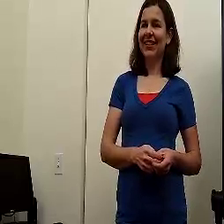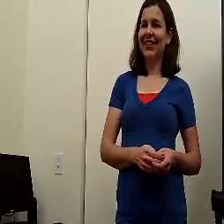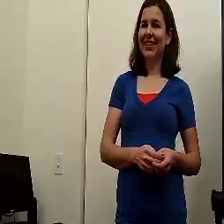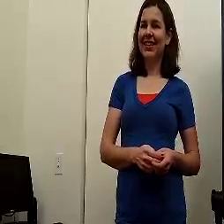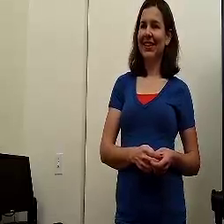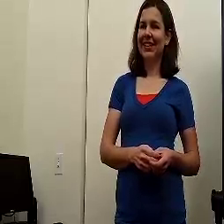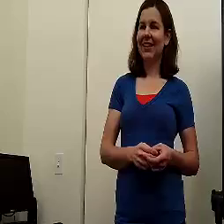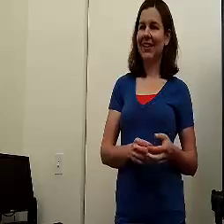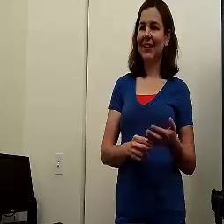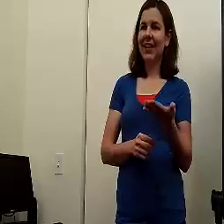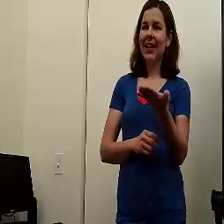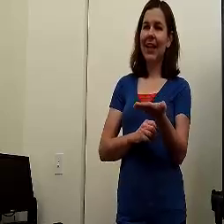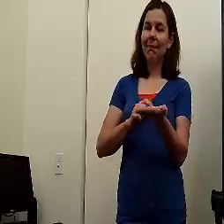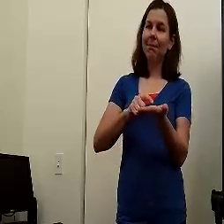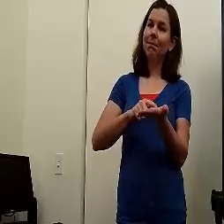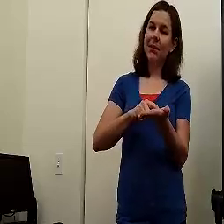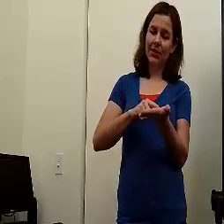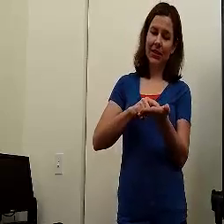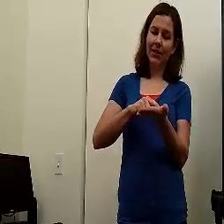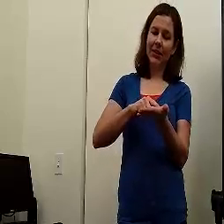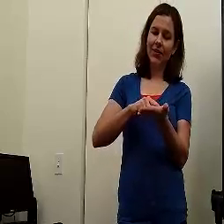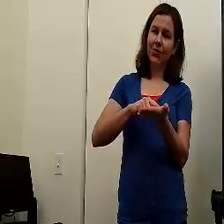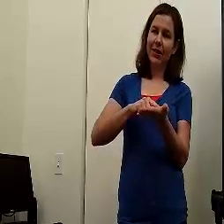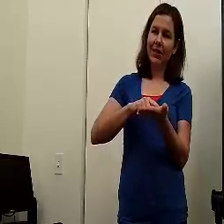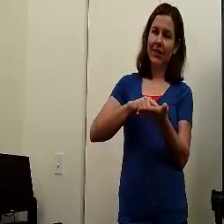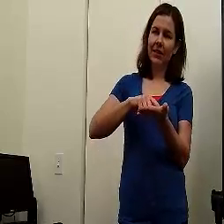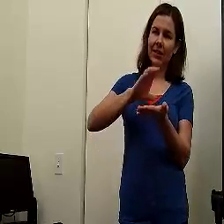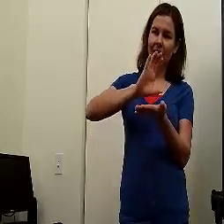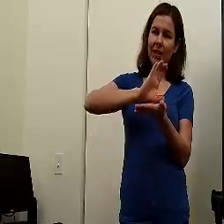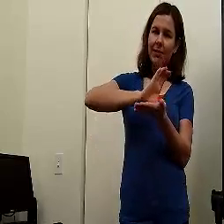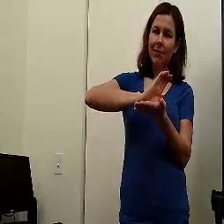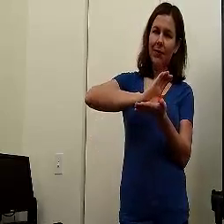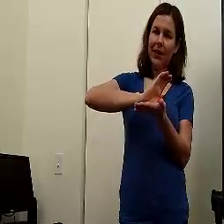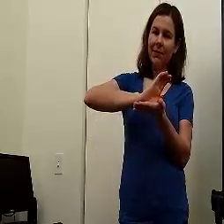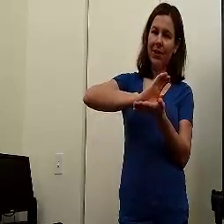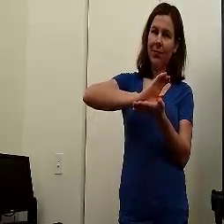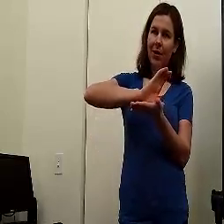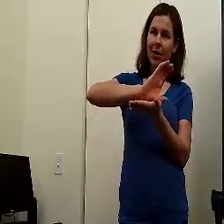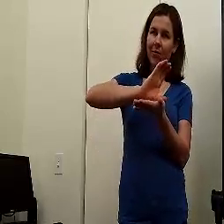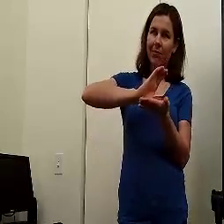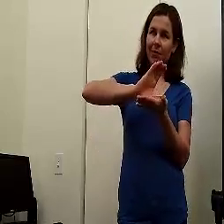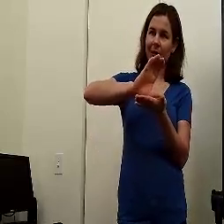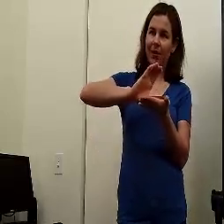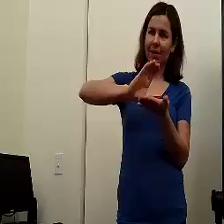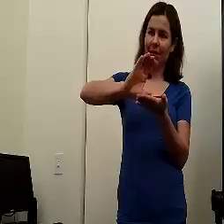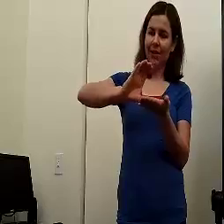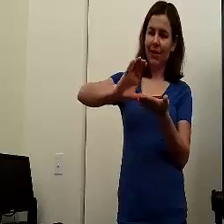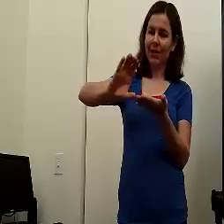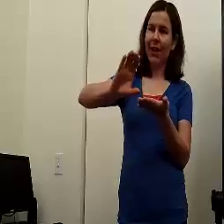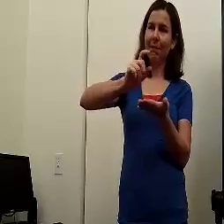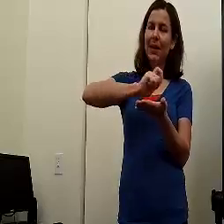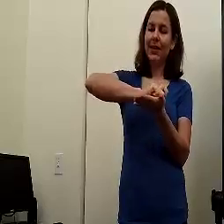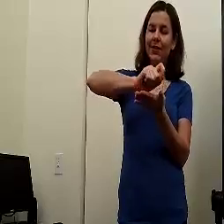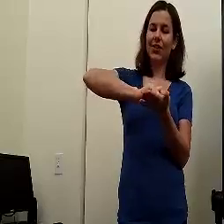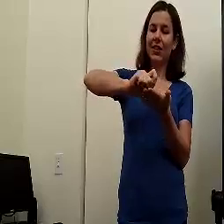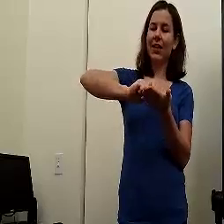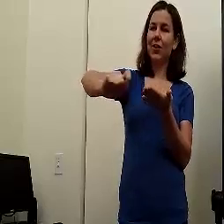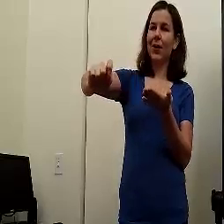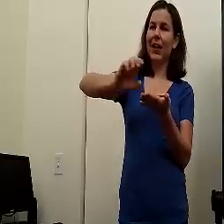like riding up the hand, just, Yep. or, So it starts at your wrist and then moves up to your palm. oh, other way. Yep. So it's just like you're